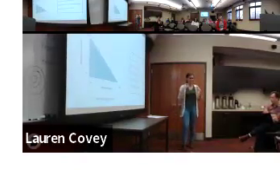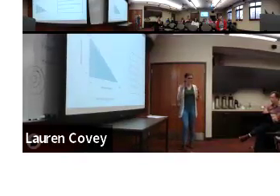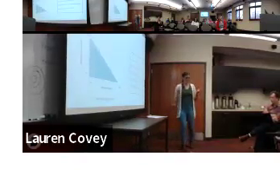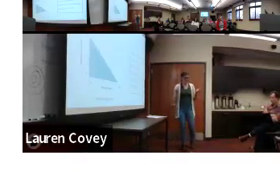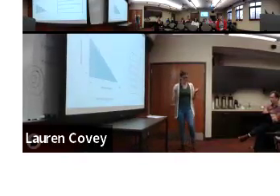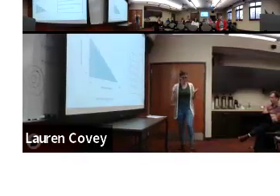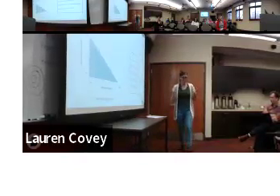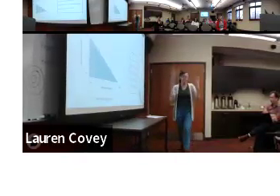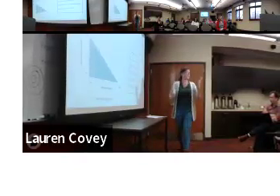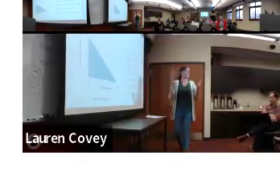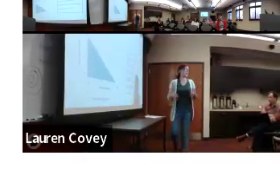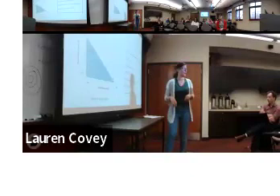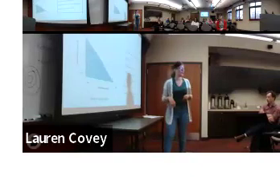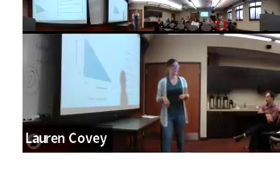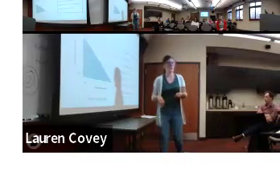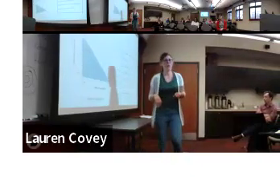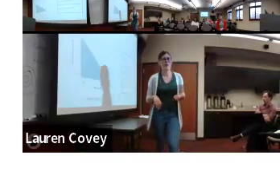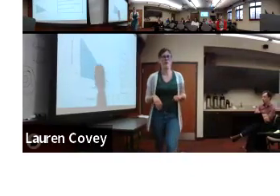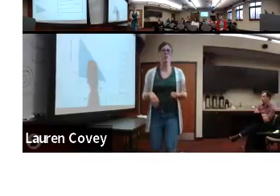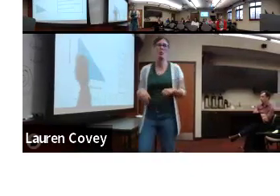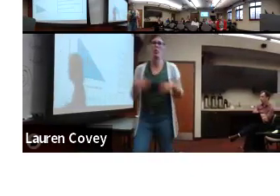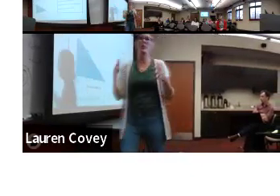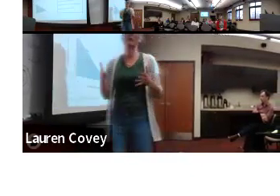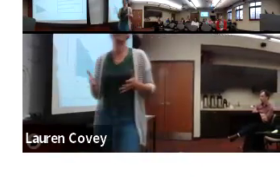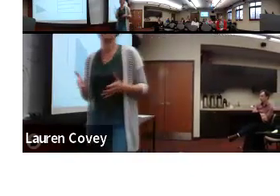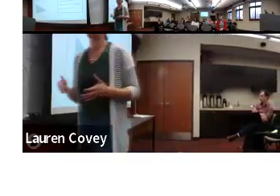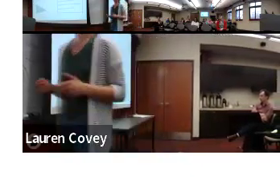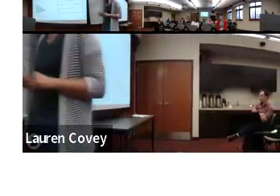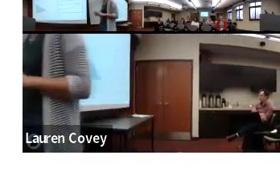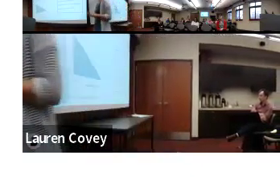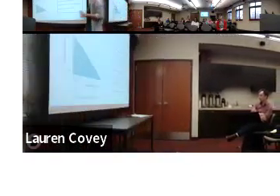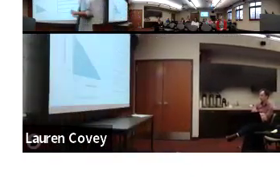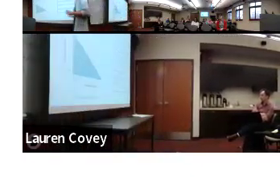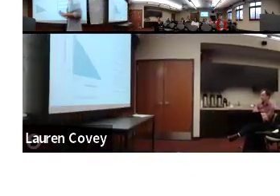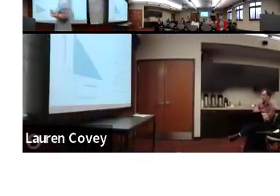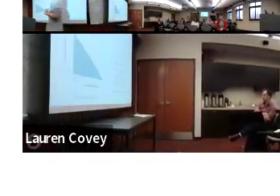drop when it's absolutely clear who you're talking about. We've been talking about the follow-up.